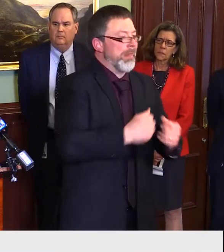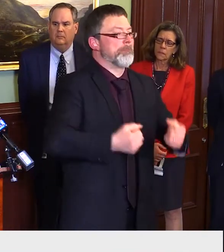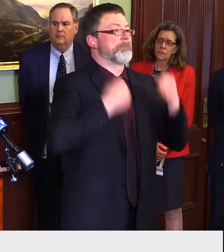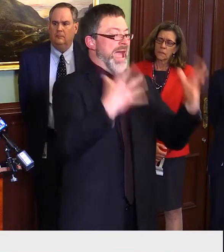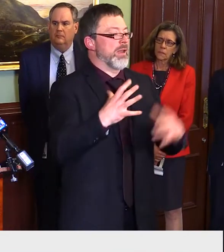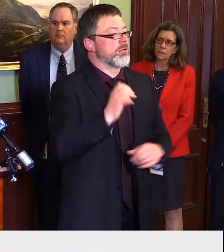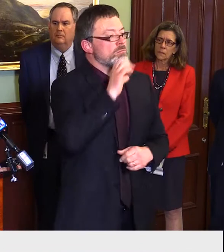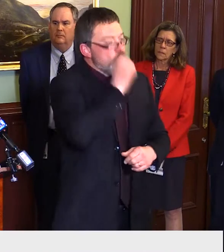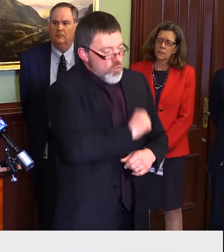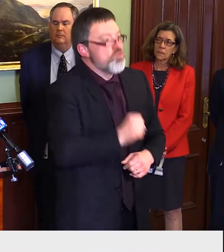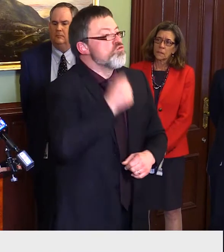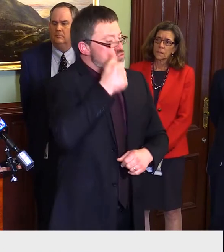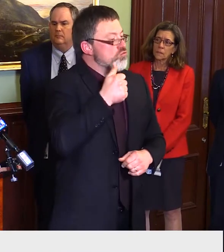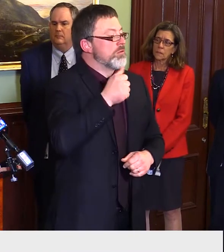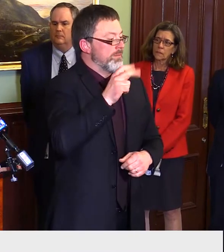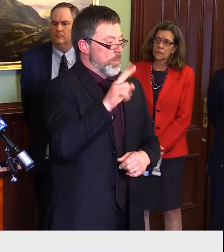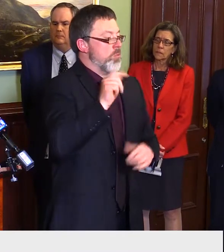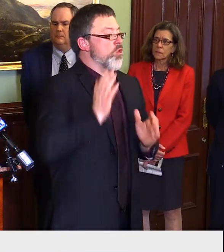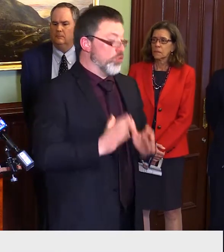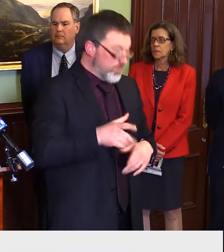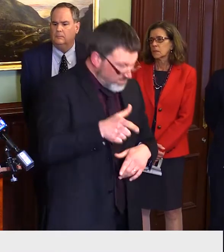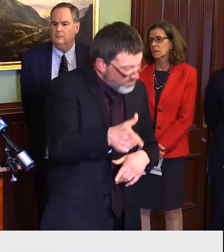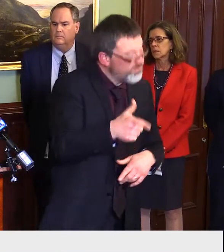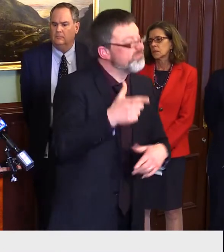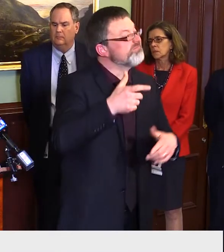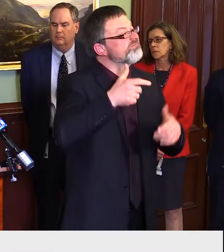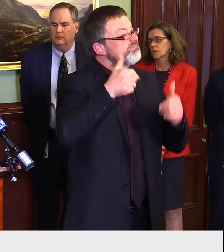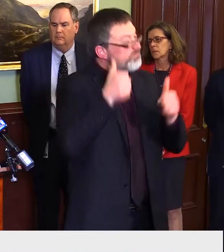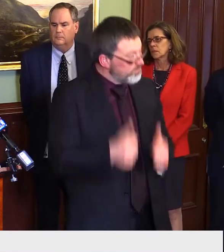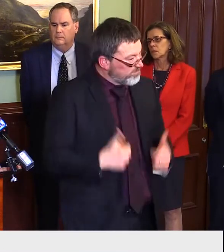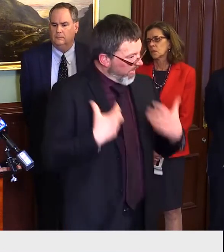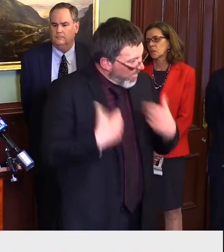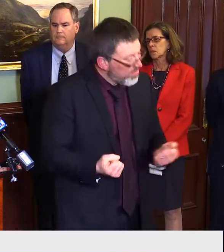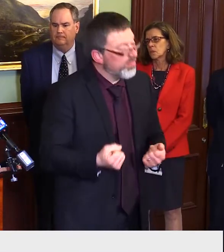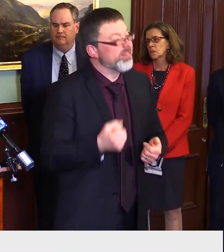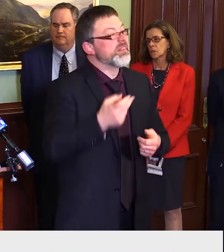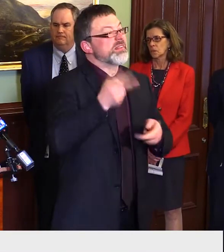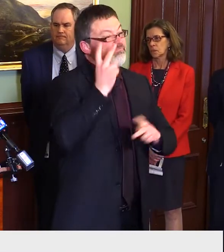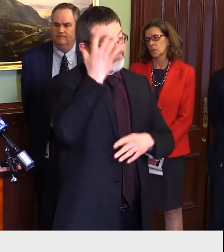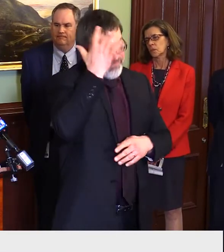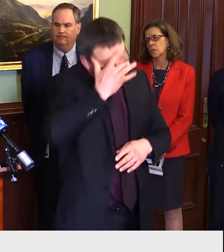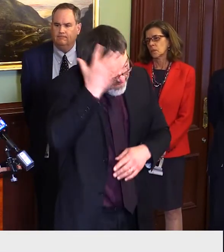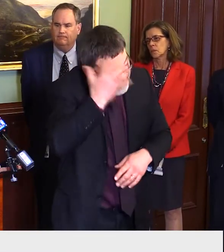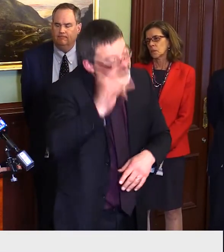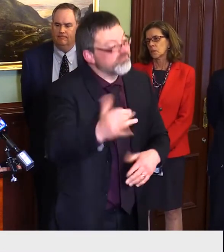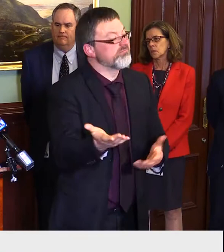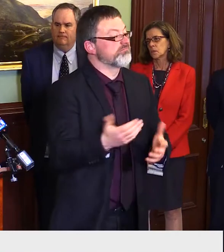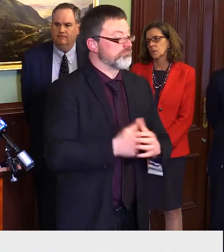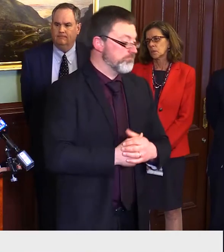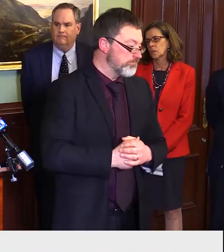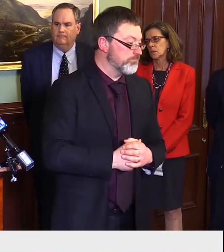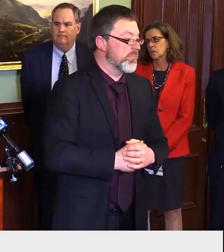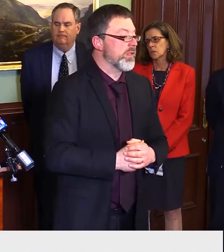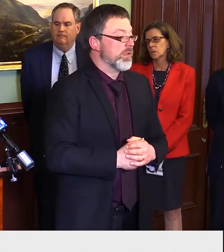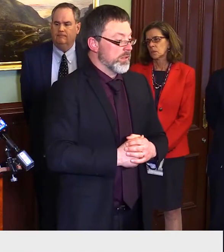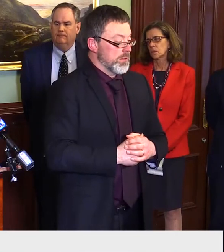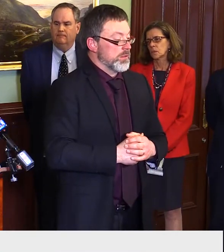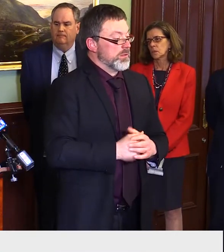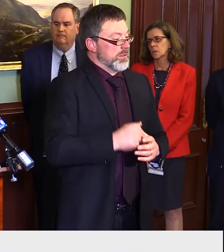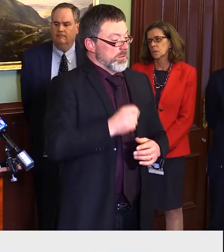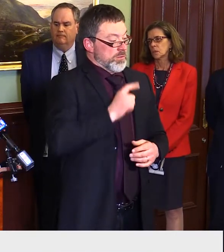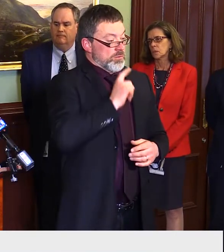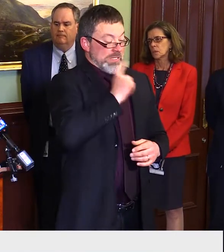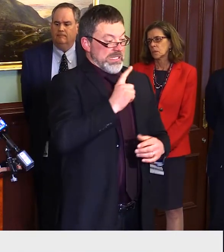infection. As the Department of Health has articulated so clearly, our primary goal is to slow the spread of